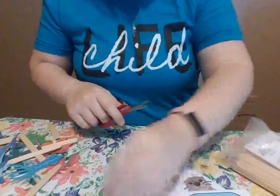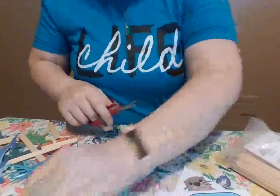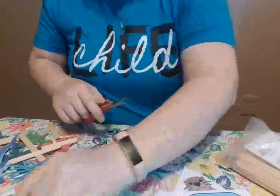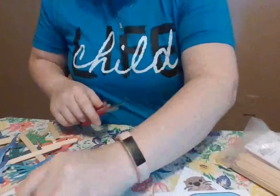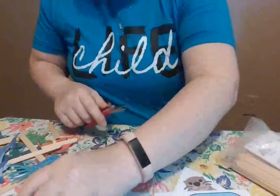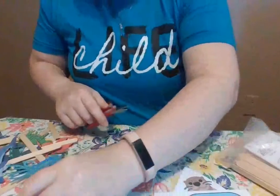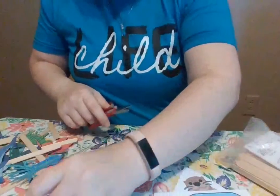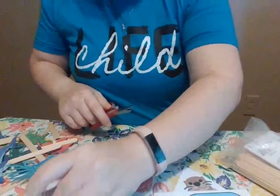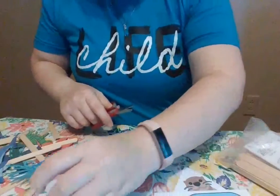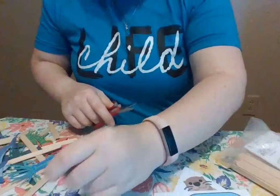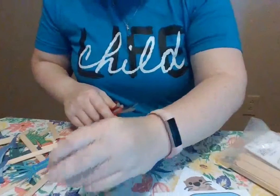And set it aside.